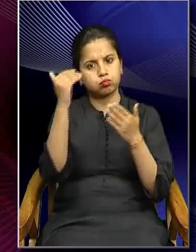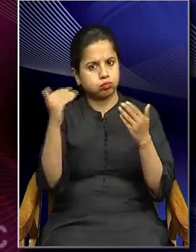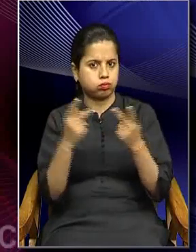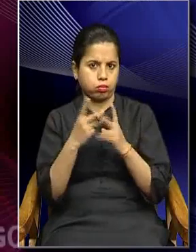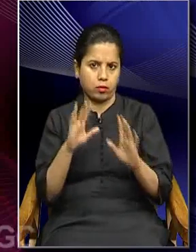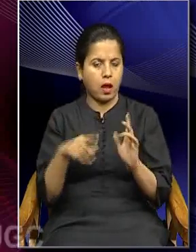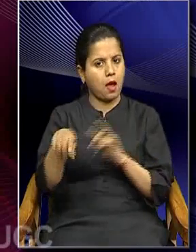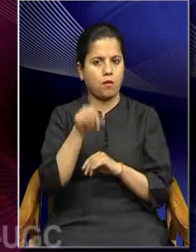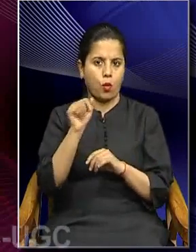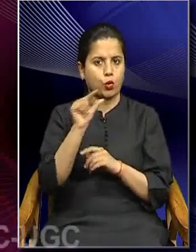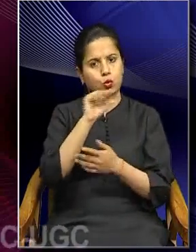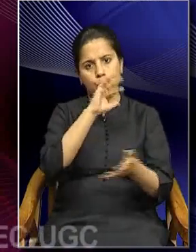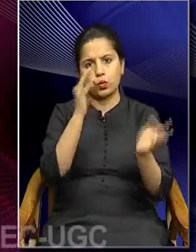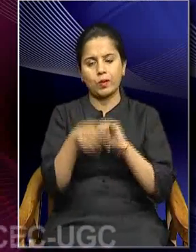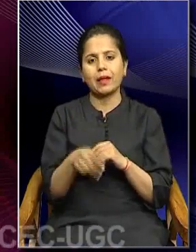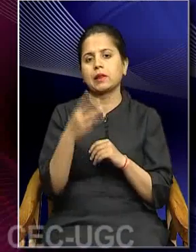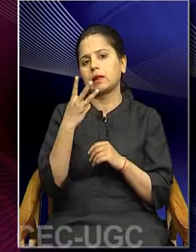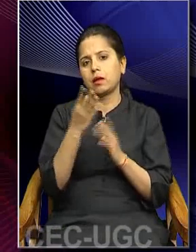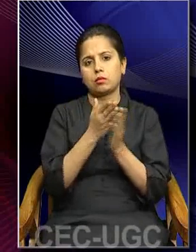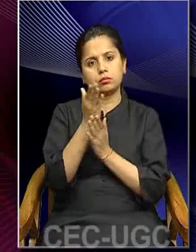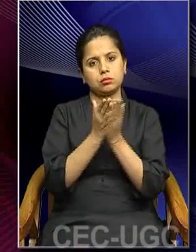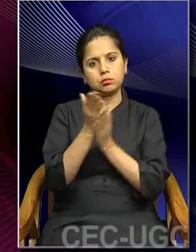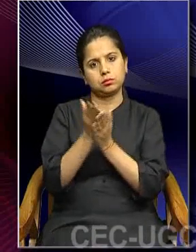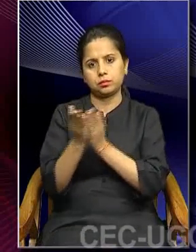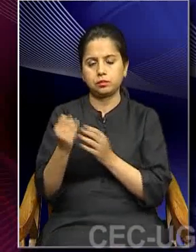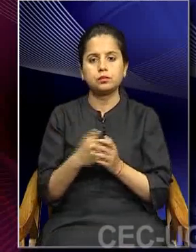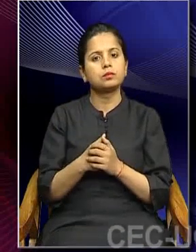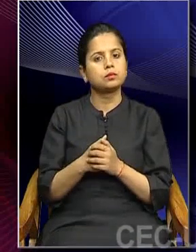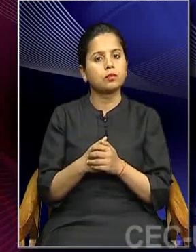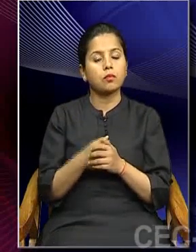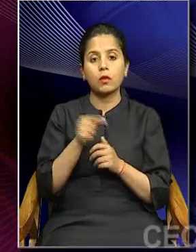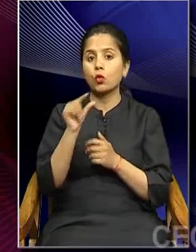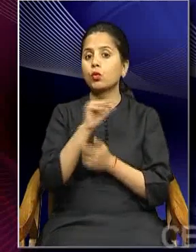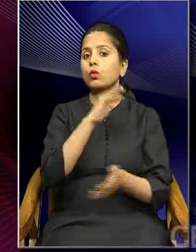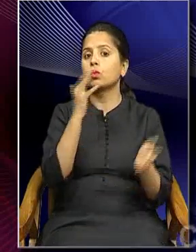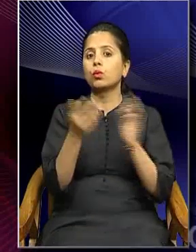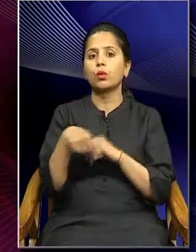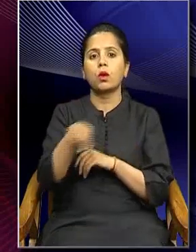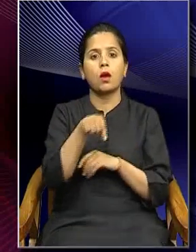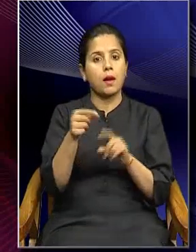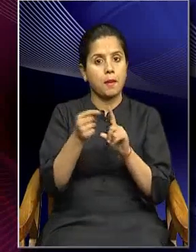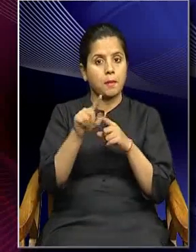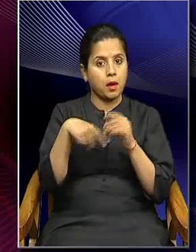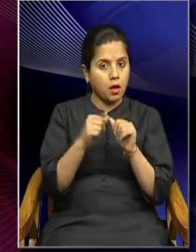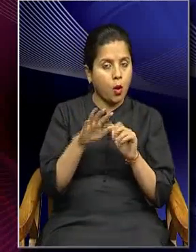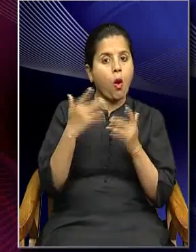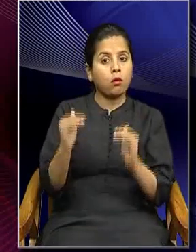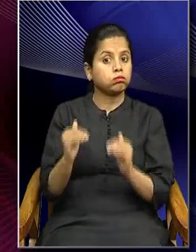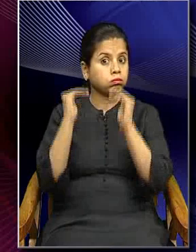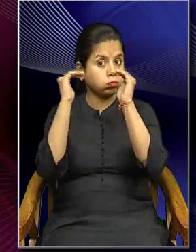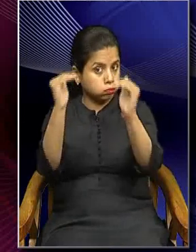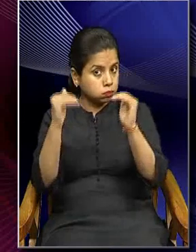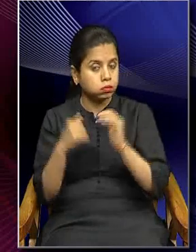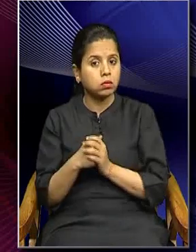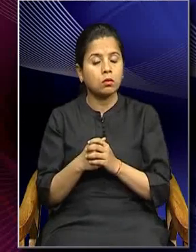universals and it is of three kinds. So, universals are para or the highest.